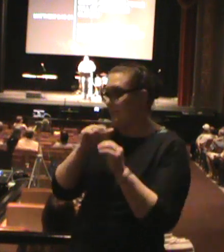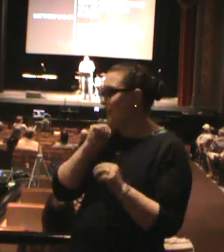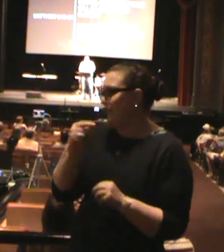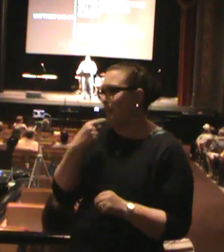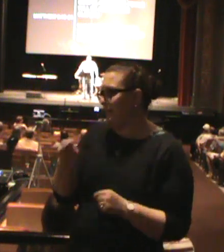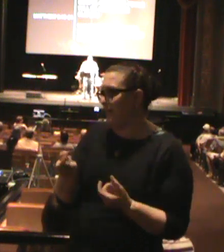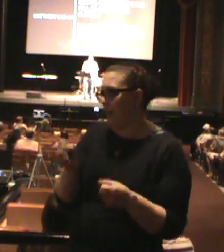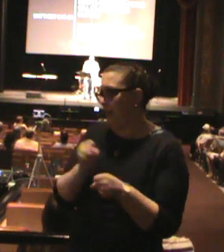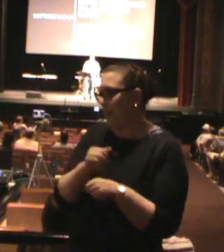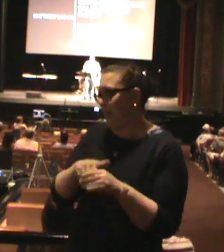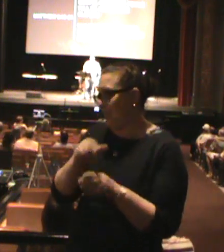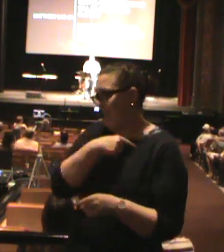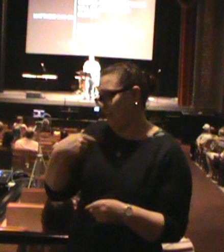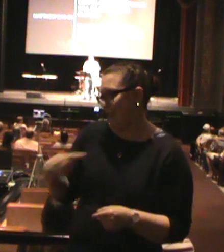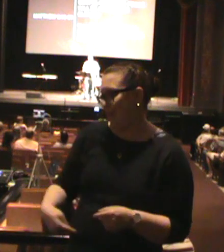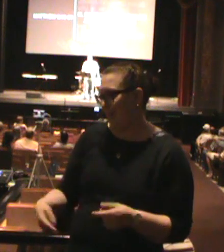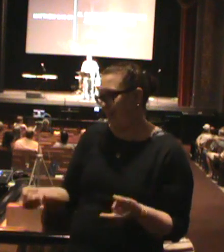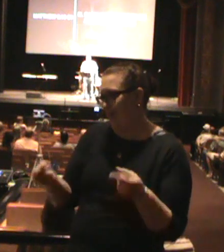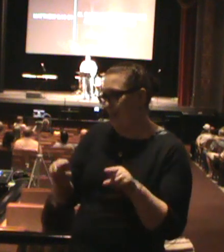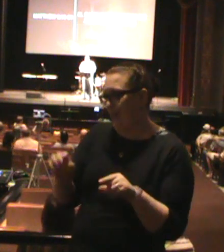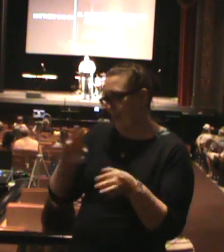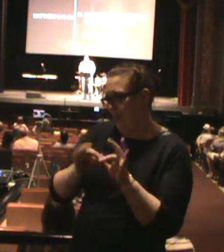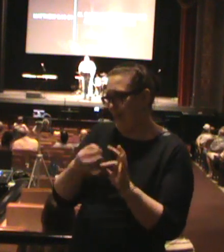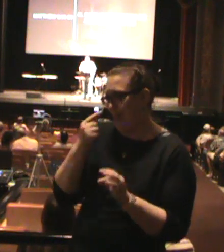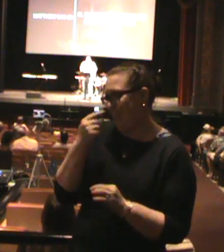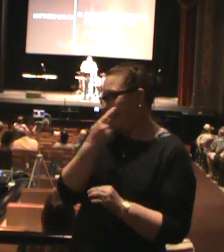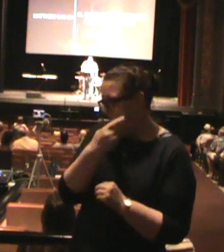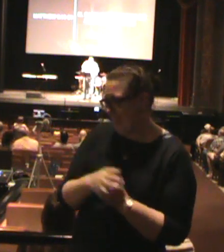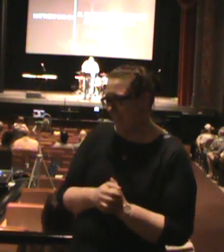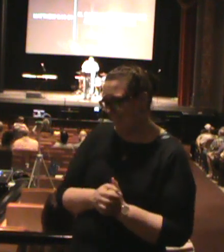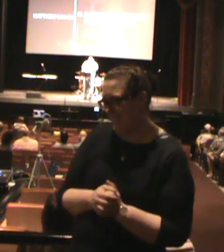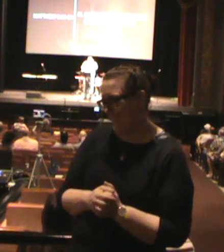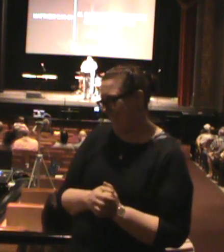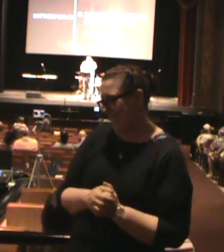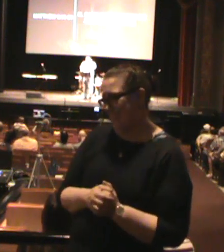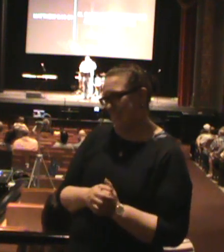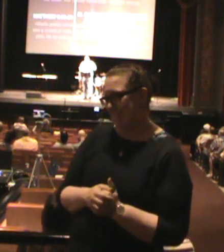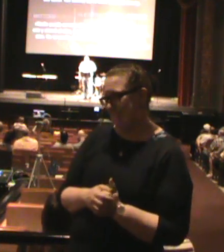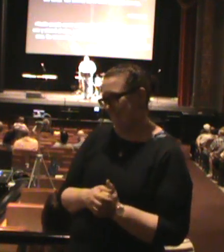Earthly treasures go against God's will. Verse 24.